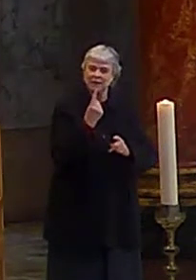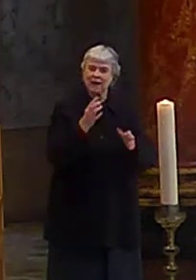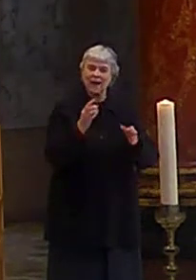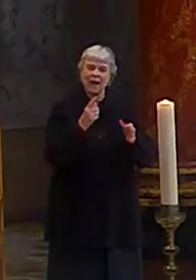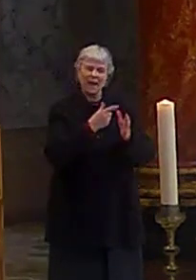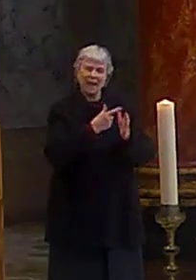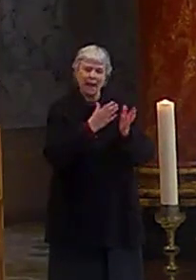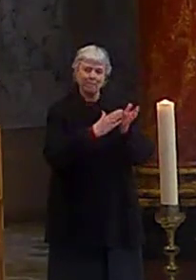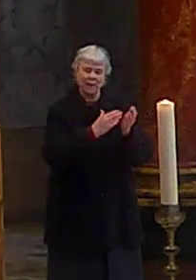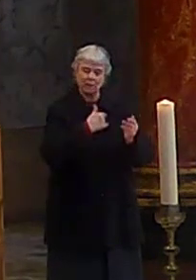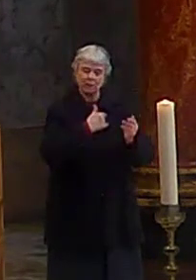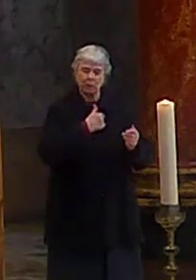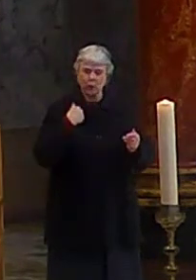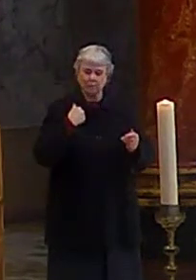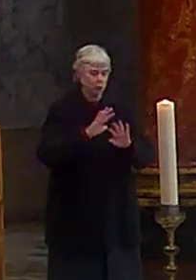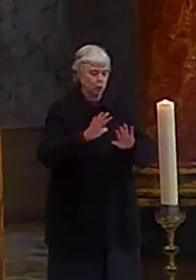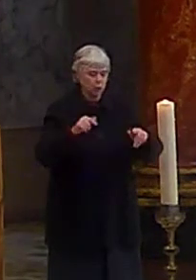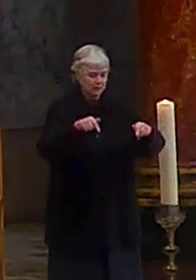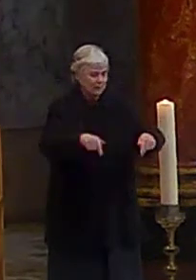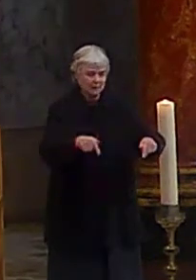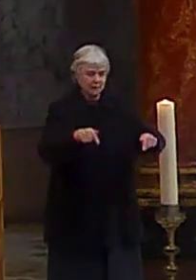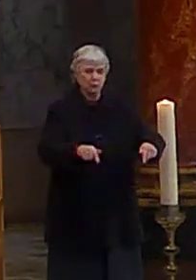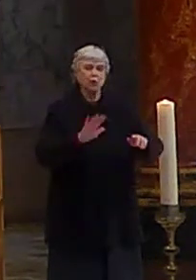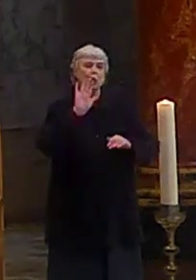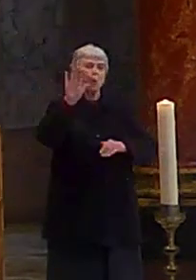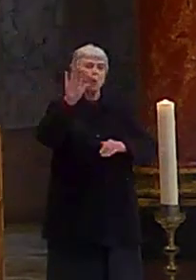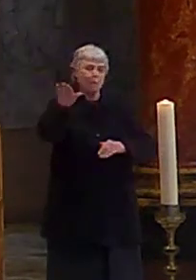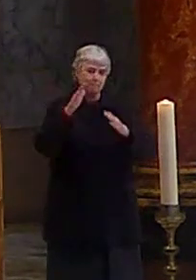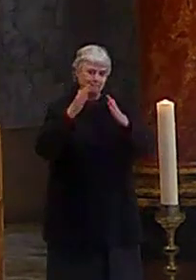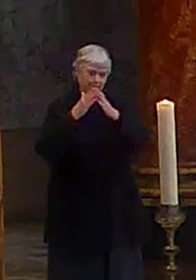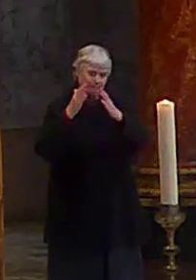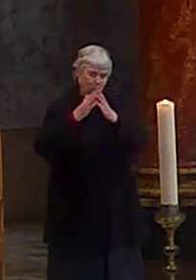but no stations here in church